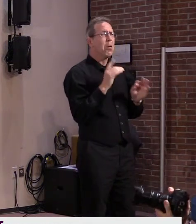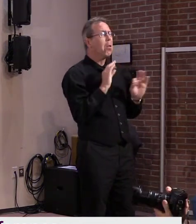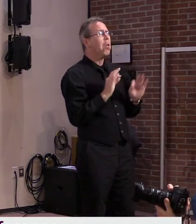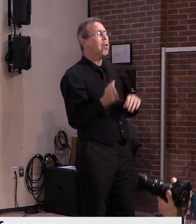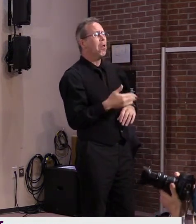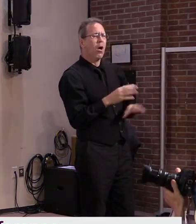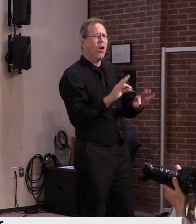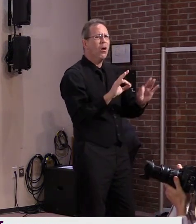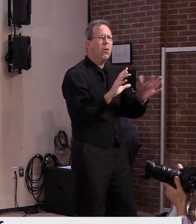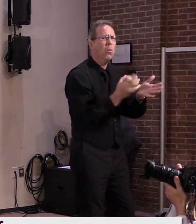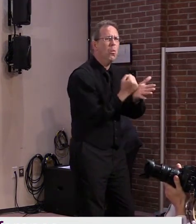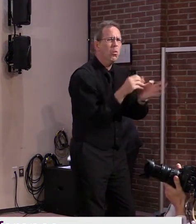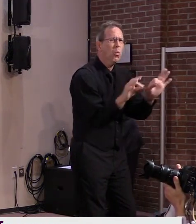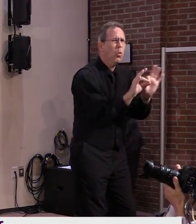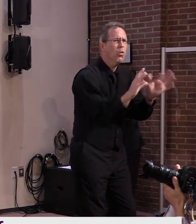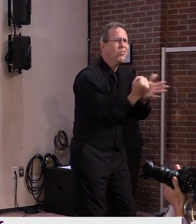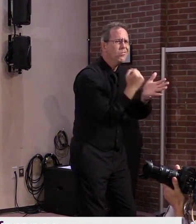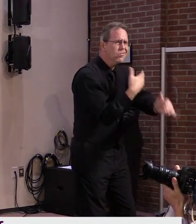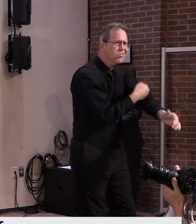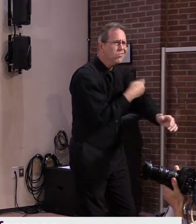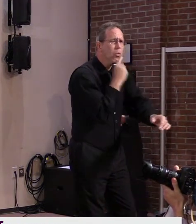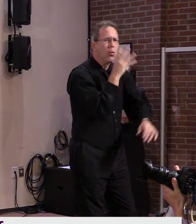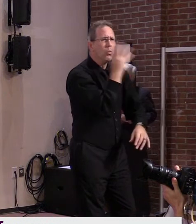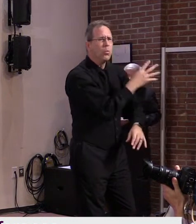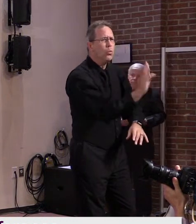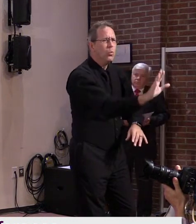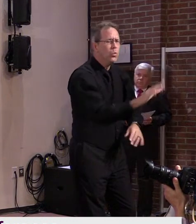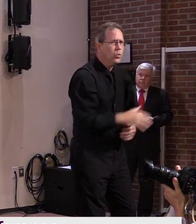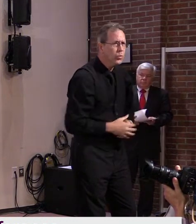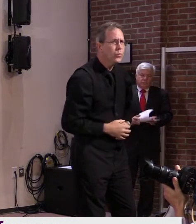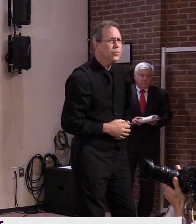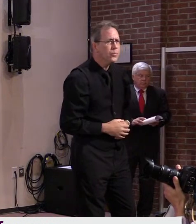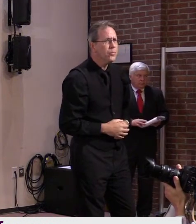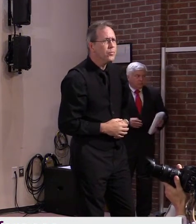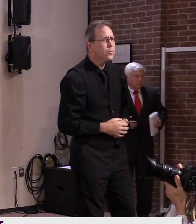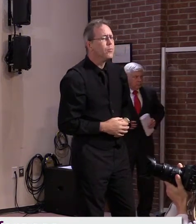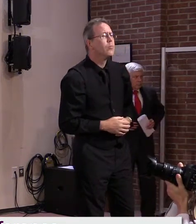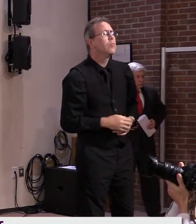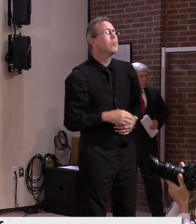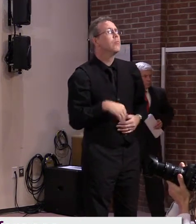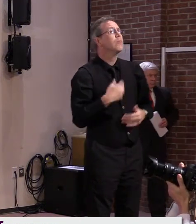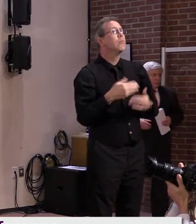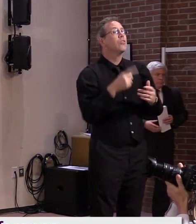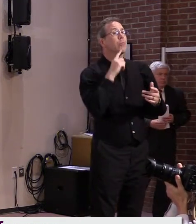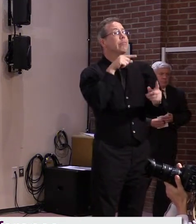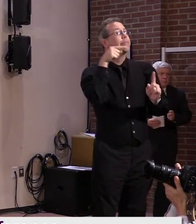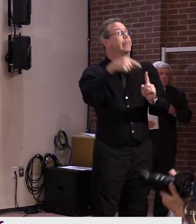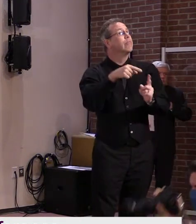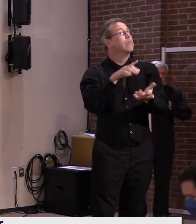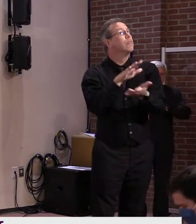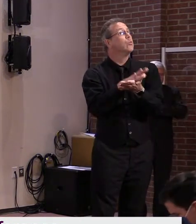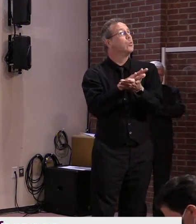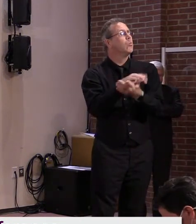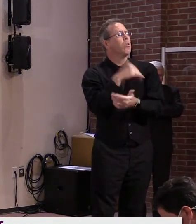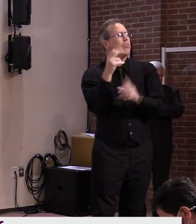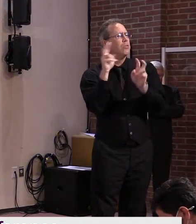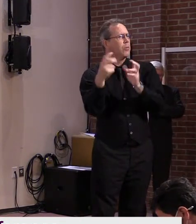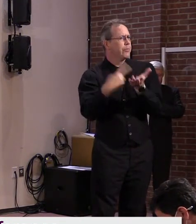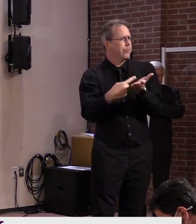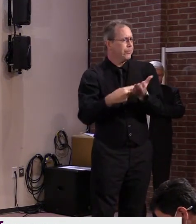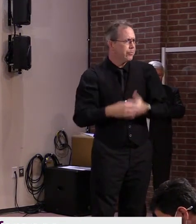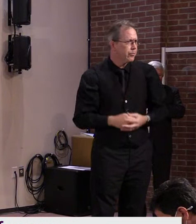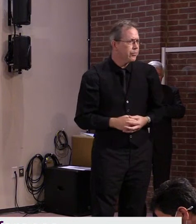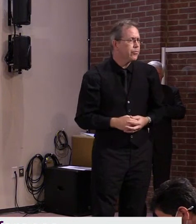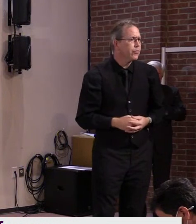schools, we have a few announcements today that we hope will help us continue making progress and